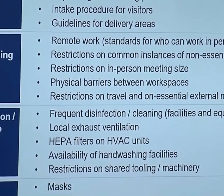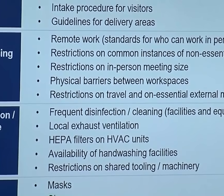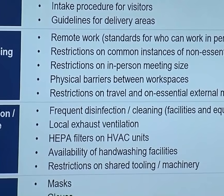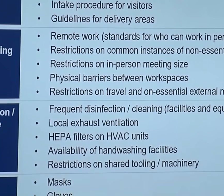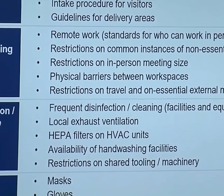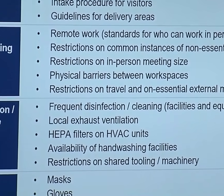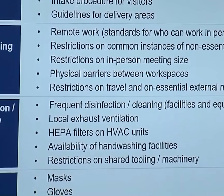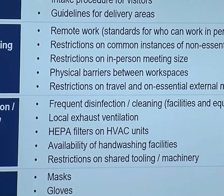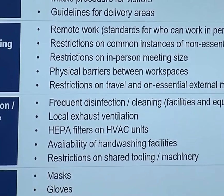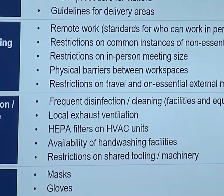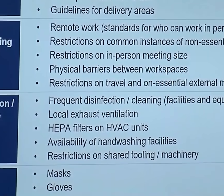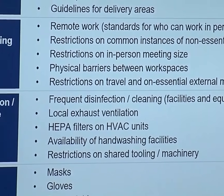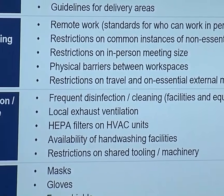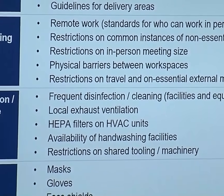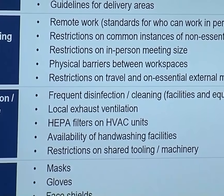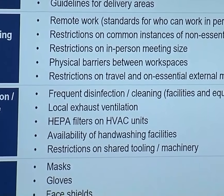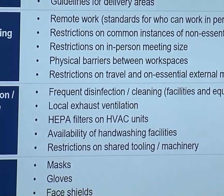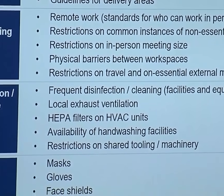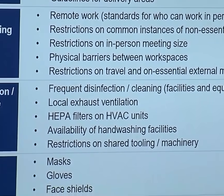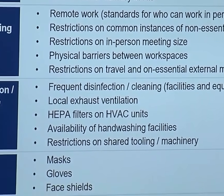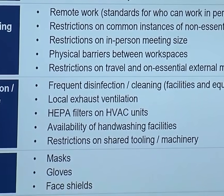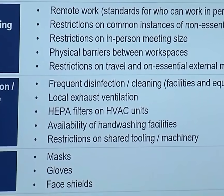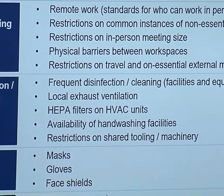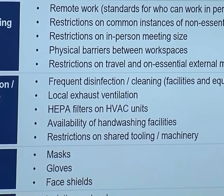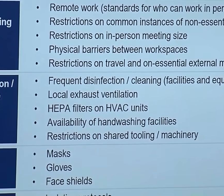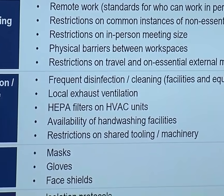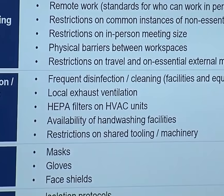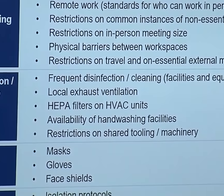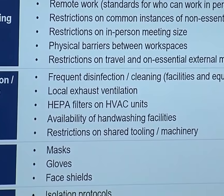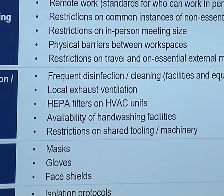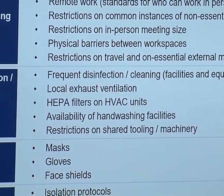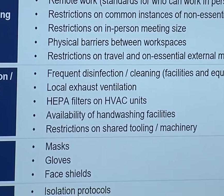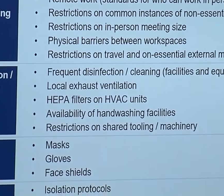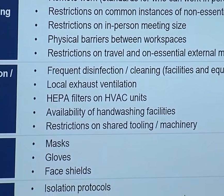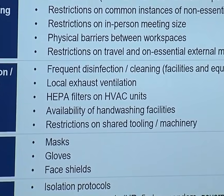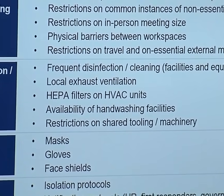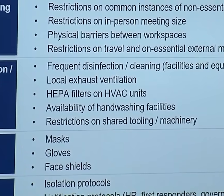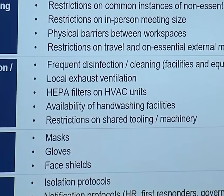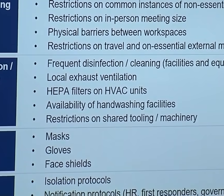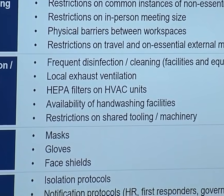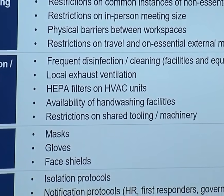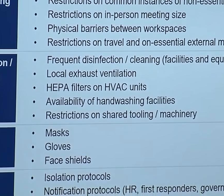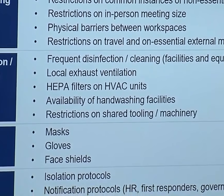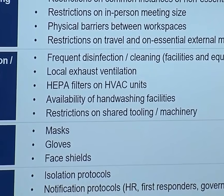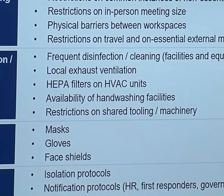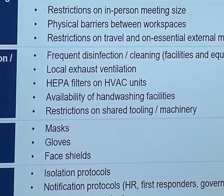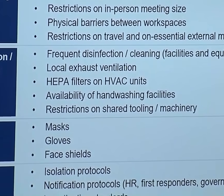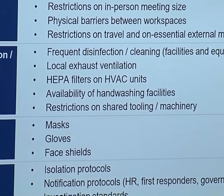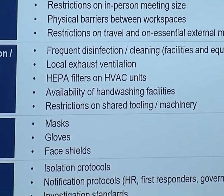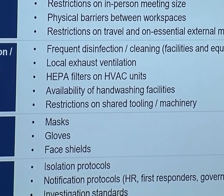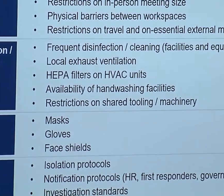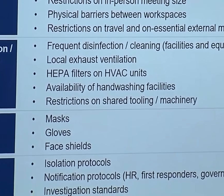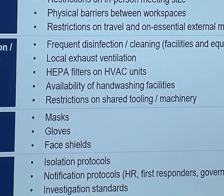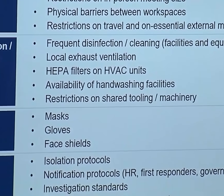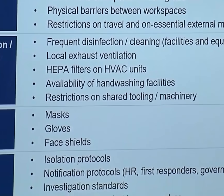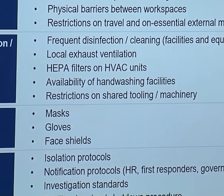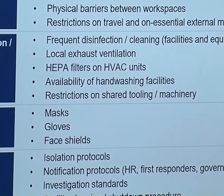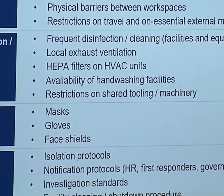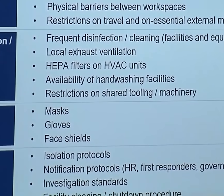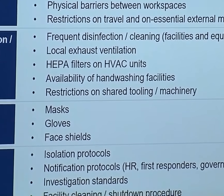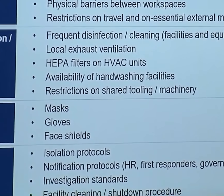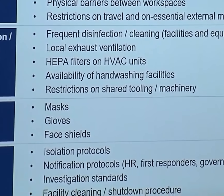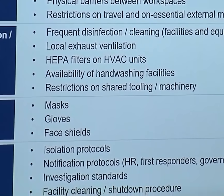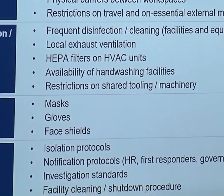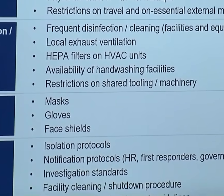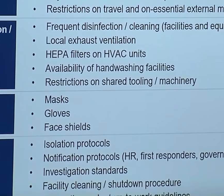and symptoms of COVID-19 or suspected or confirmed diagnoses, and the use of personal protection equipment.